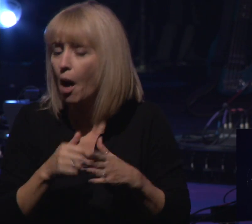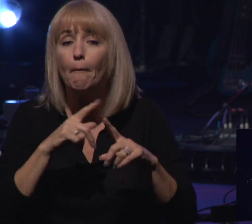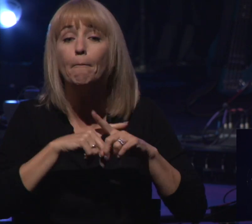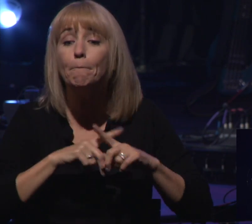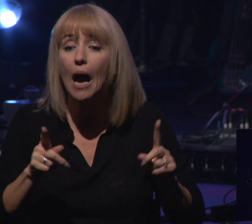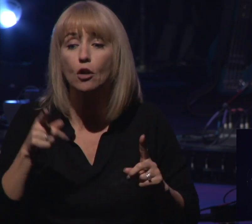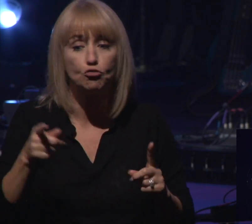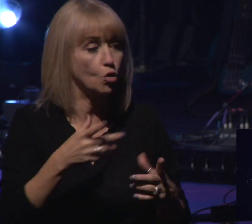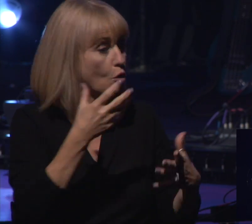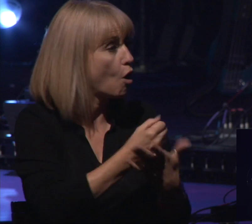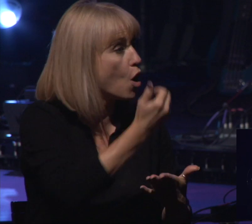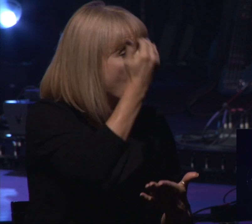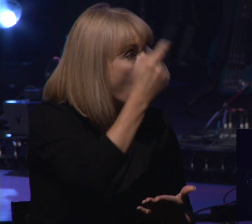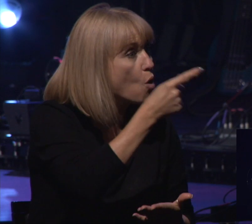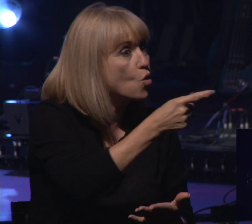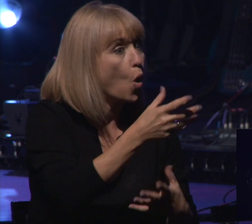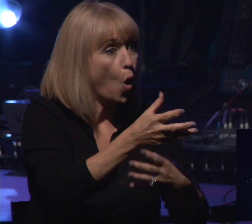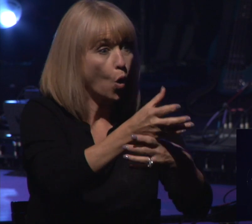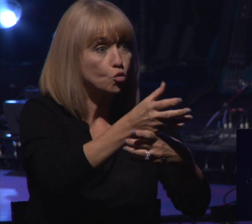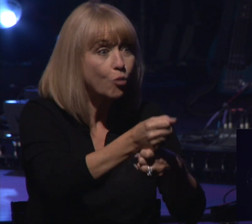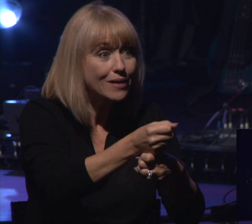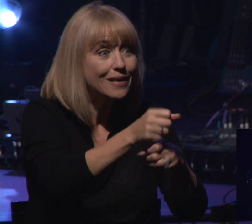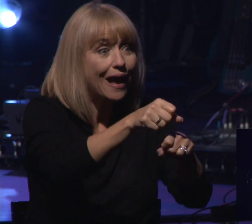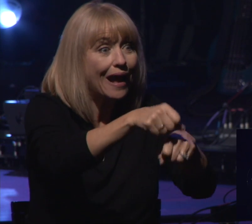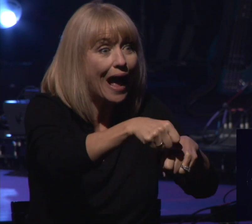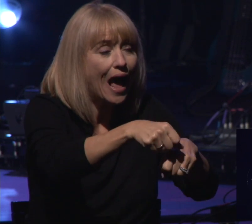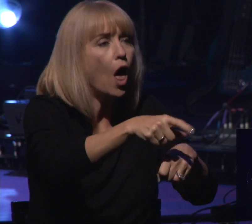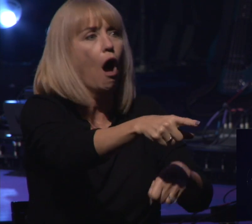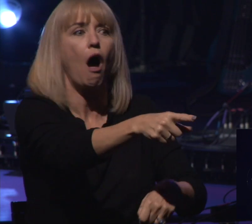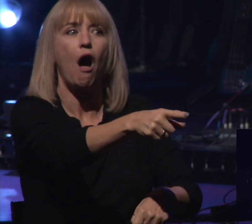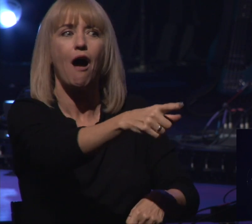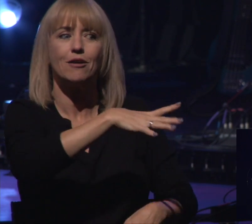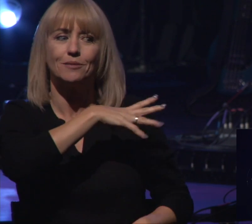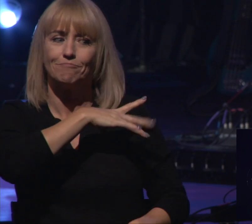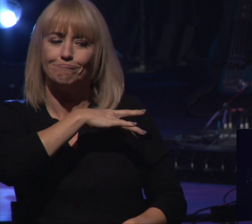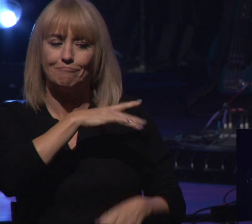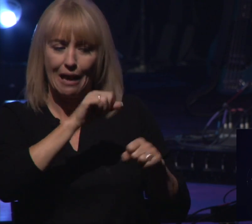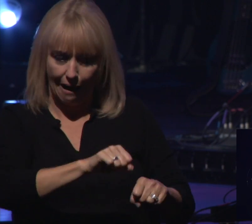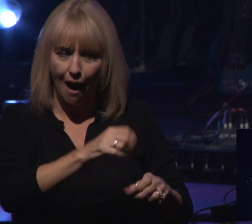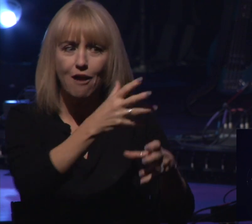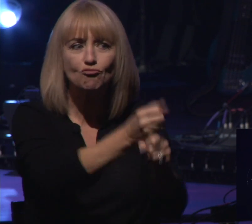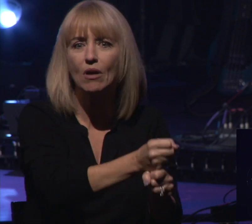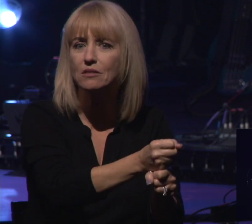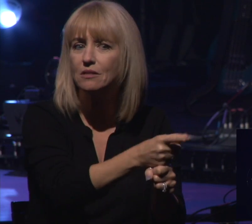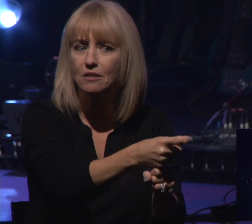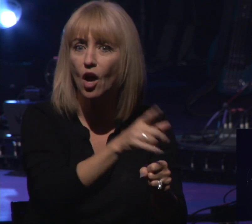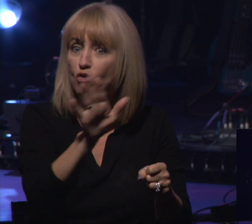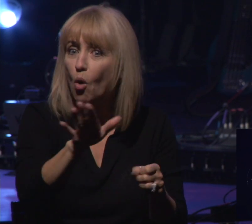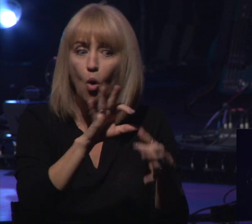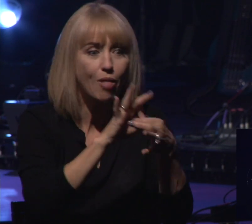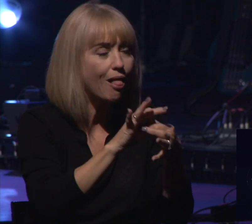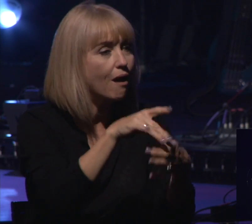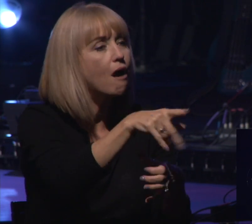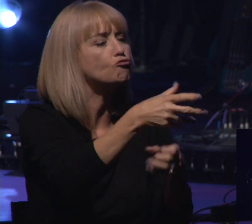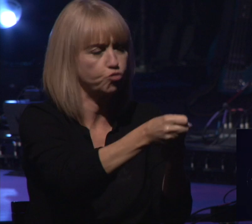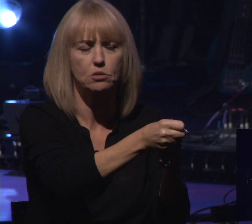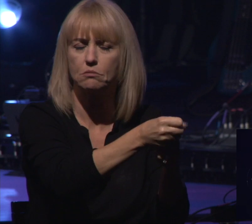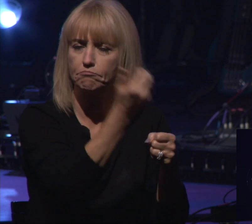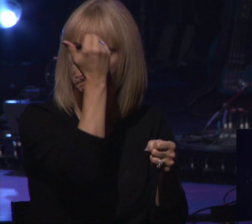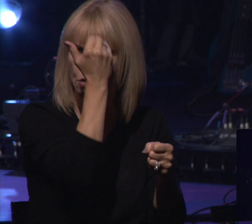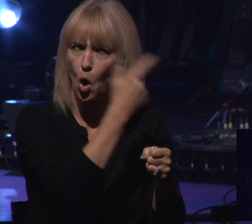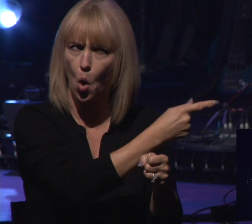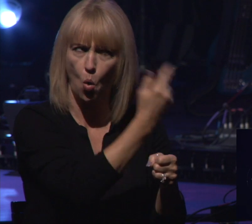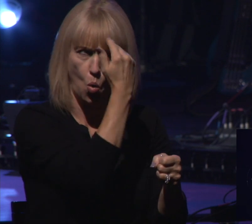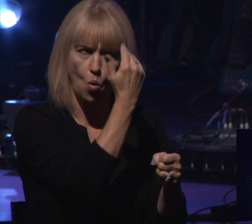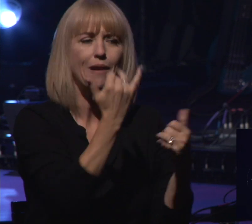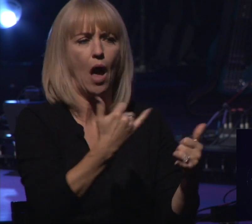relationship, once you know them, then you're going to find out, are they trustworthy or not? And hopefully this person that you're building this relationship with is a